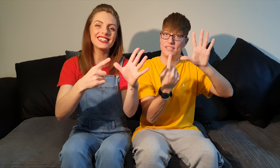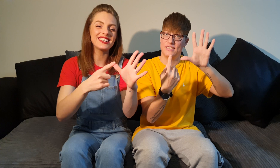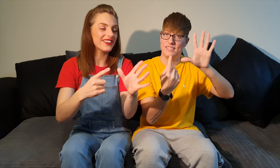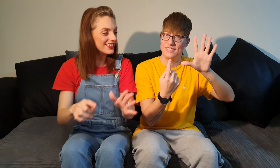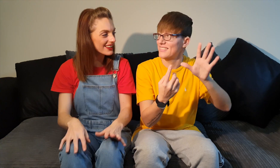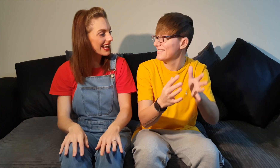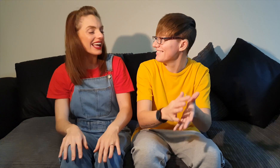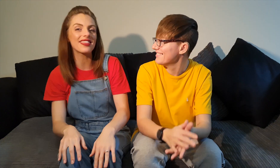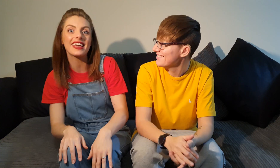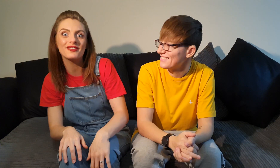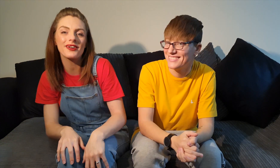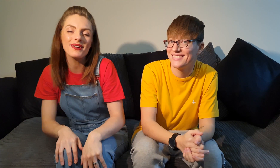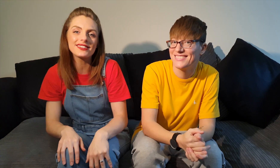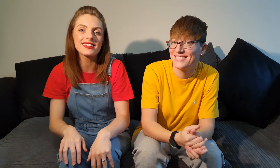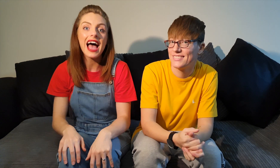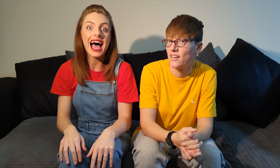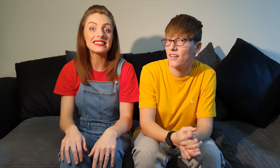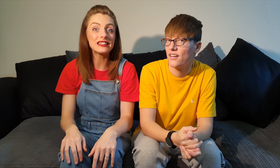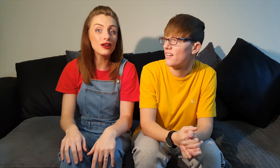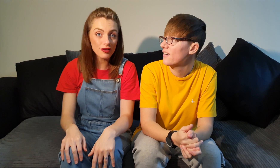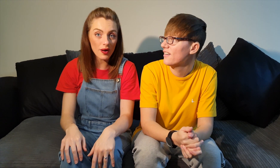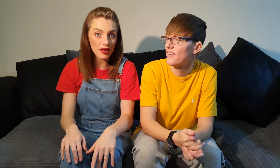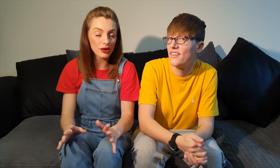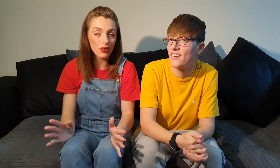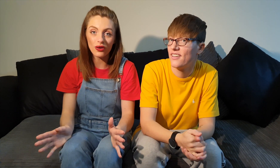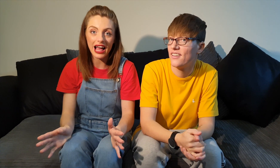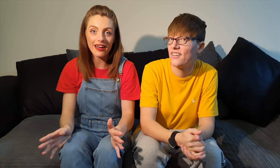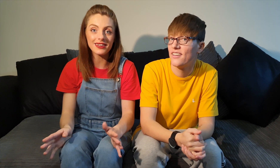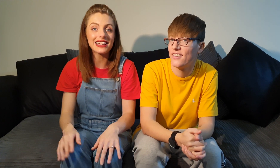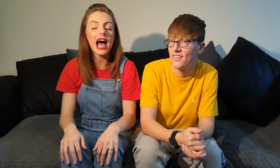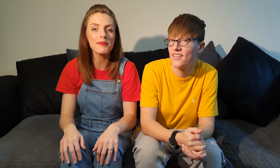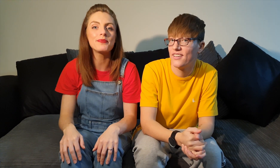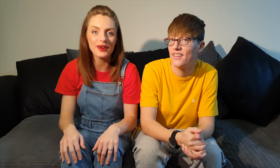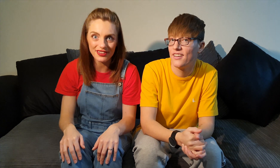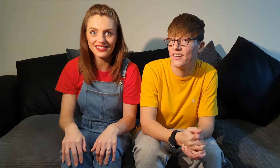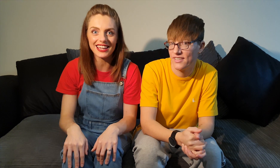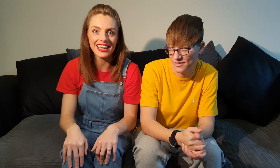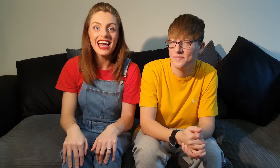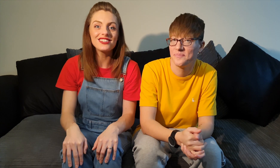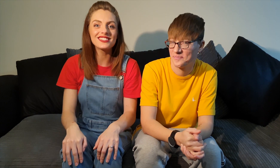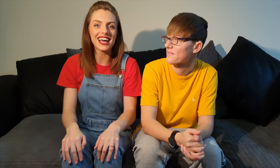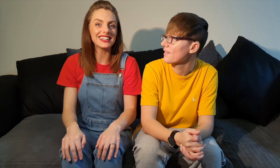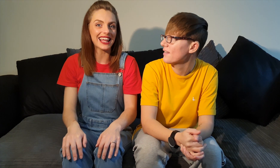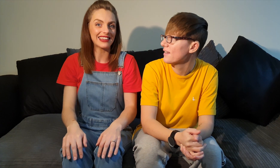anniversary. Very good, Kelly-Ann. Thank you very much. And another one that we all have is a happy birthday. And you sign it like